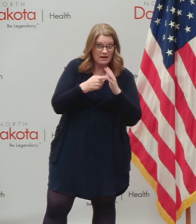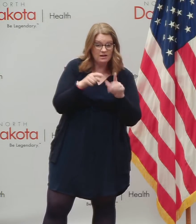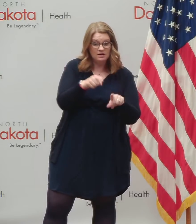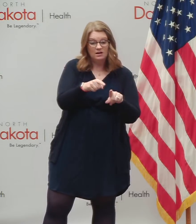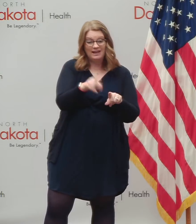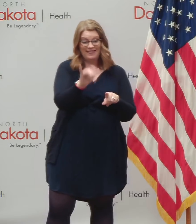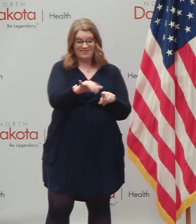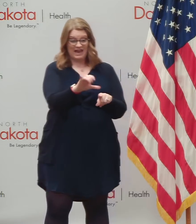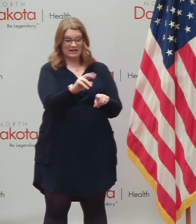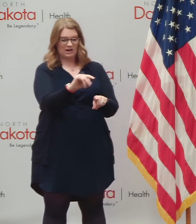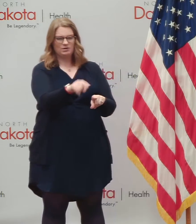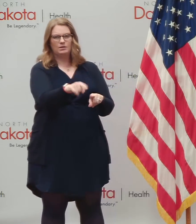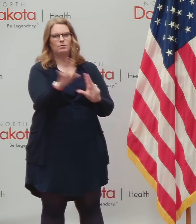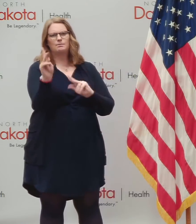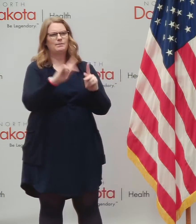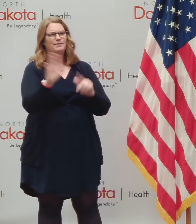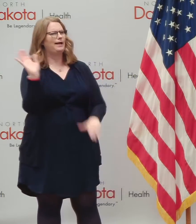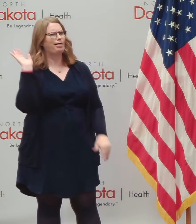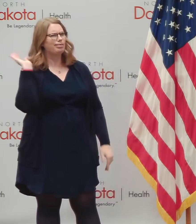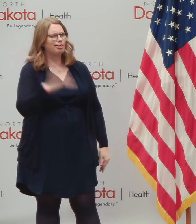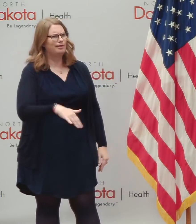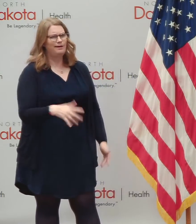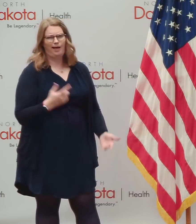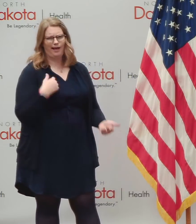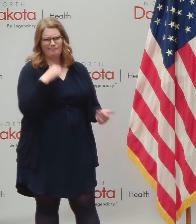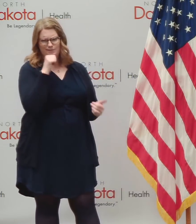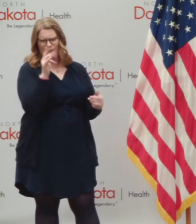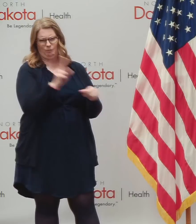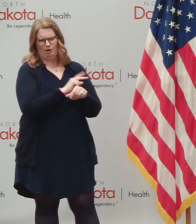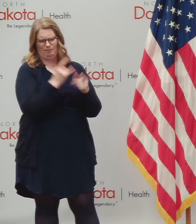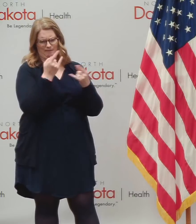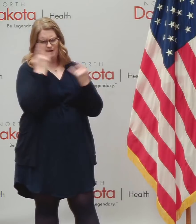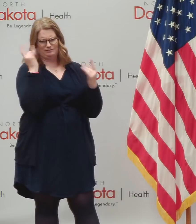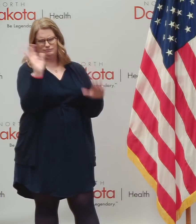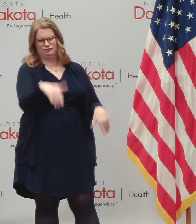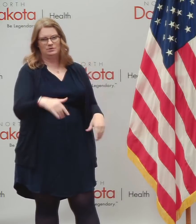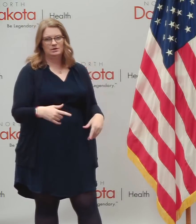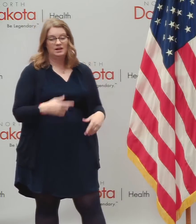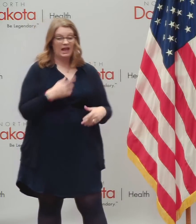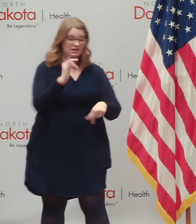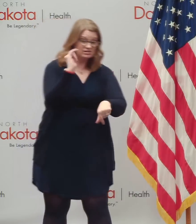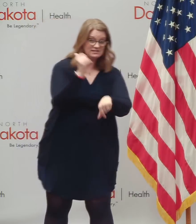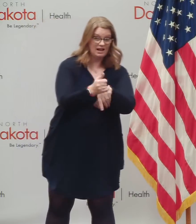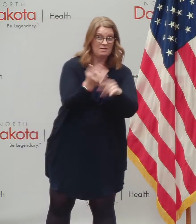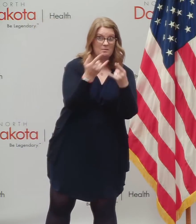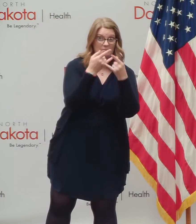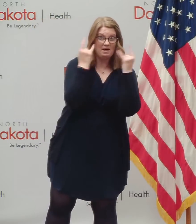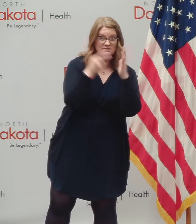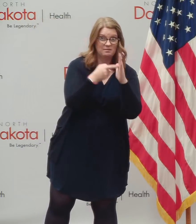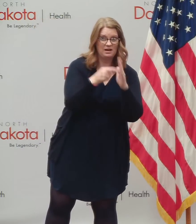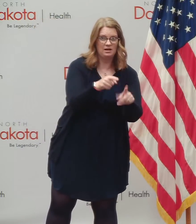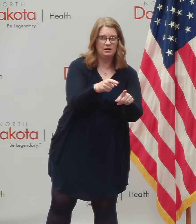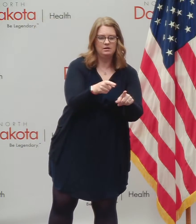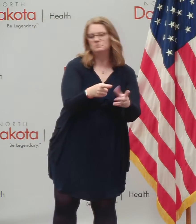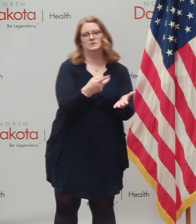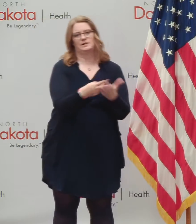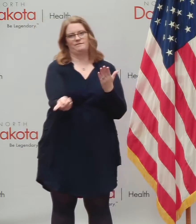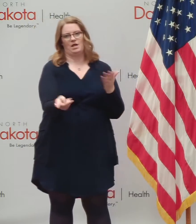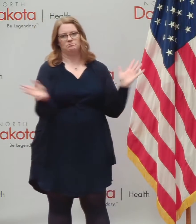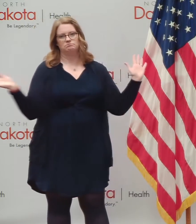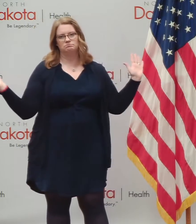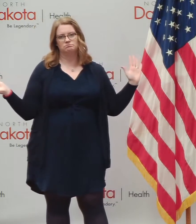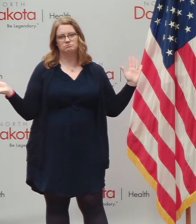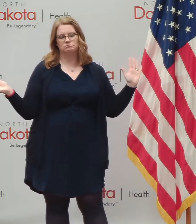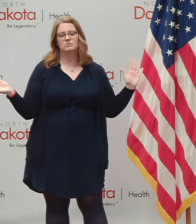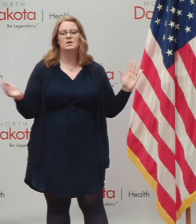effect. So I think you've got to, in the world of statistics, you'd have to take that data and then take a look